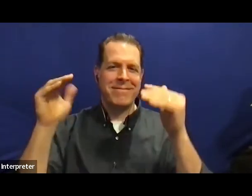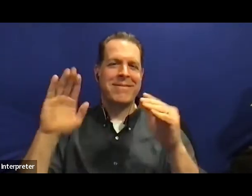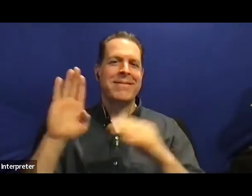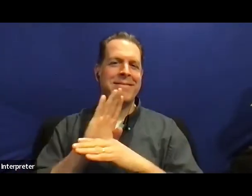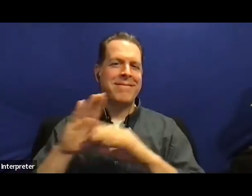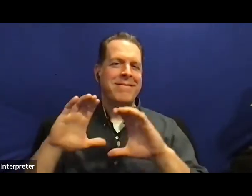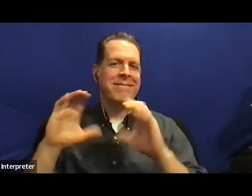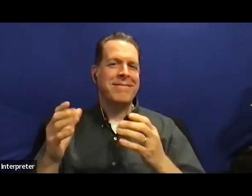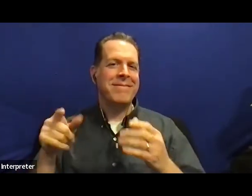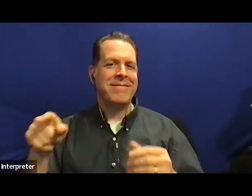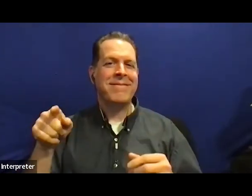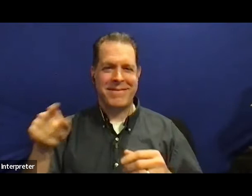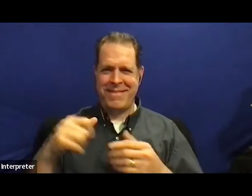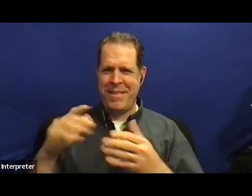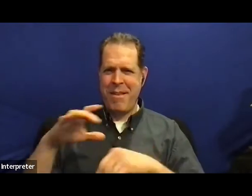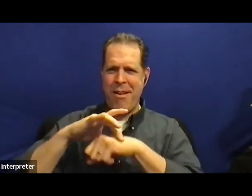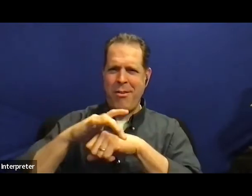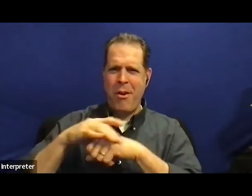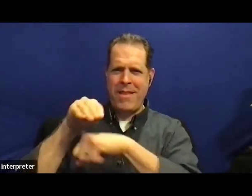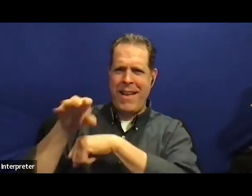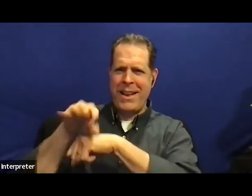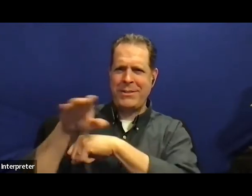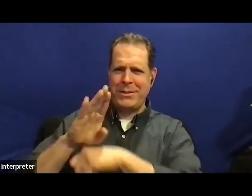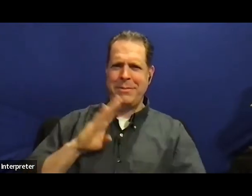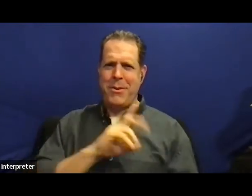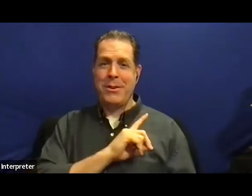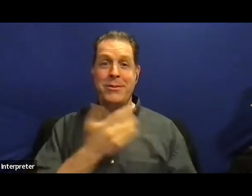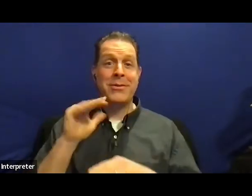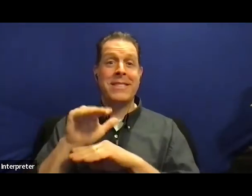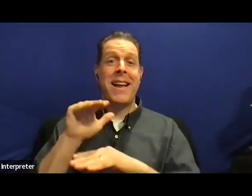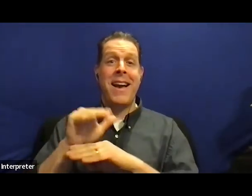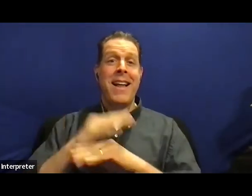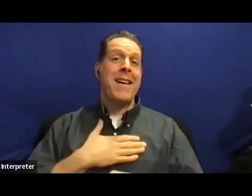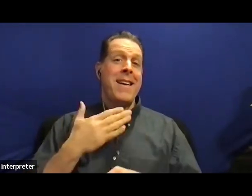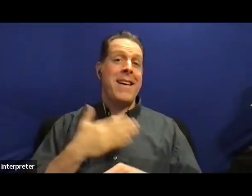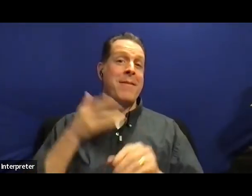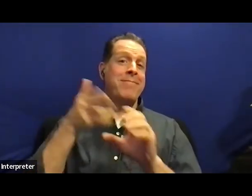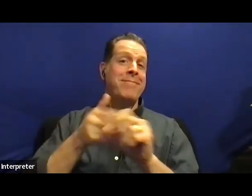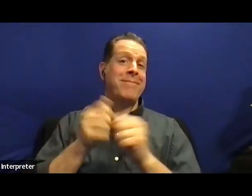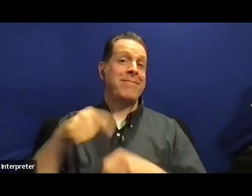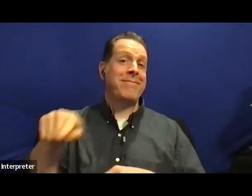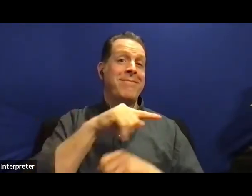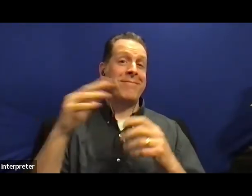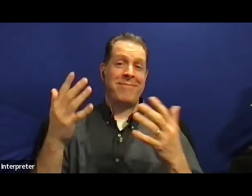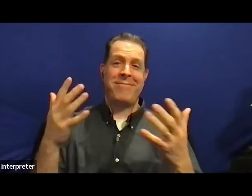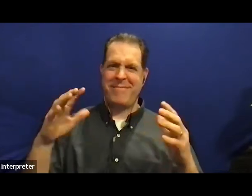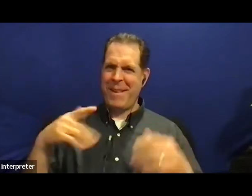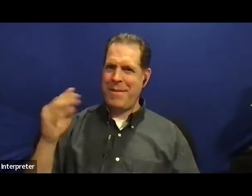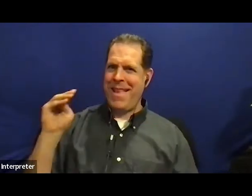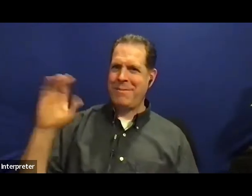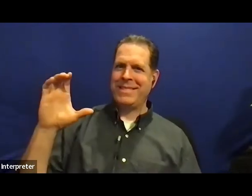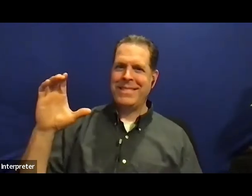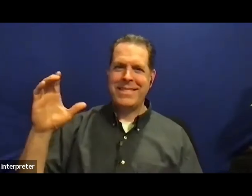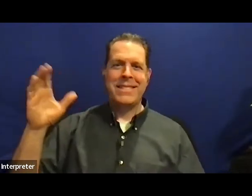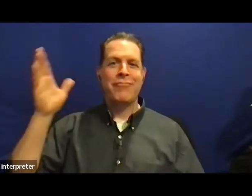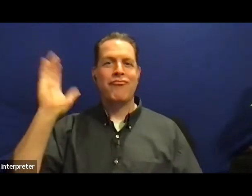Innovation and Global Engagement Advisory Board. Tonight, I am pleased to join you as one of this evening's MCs, and I